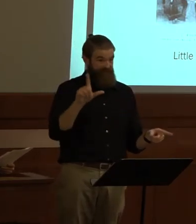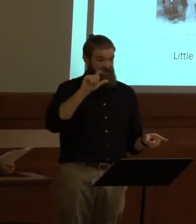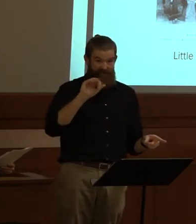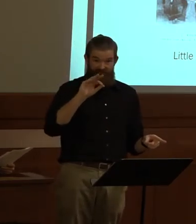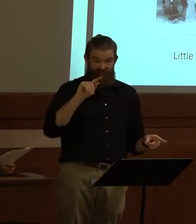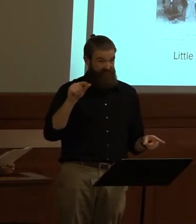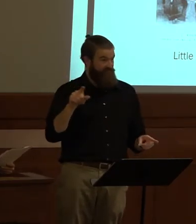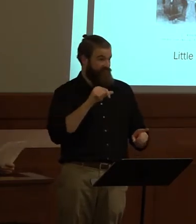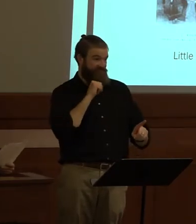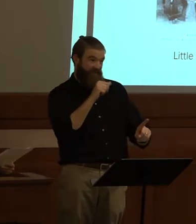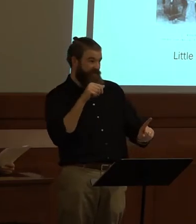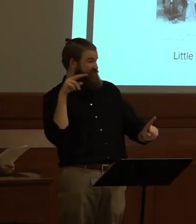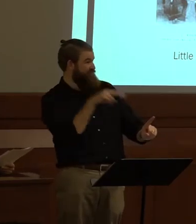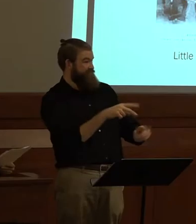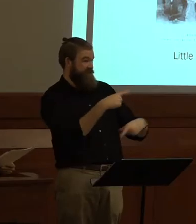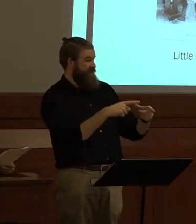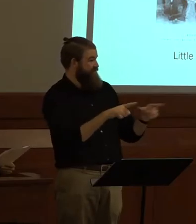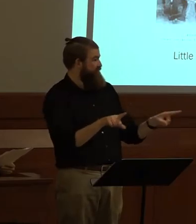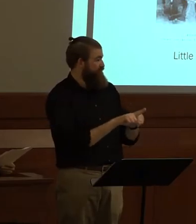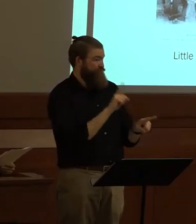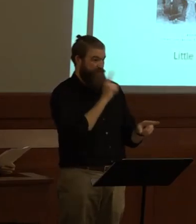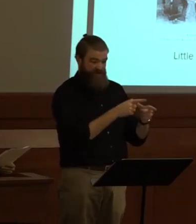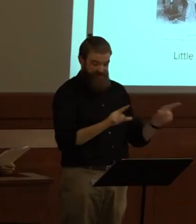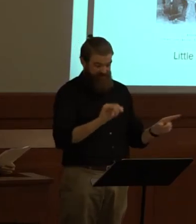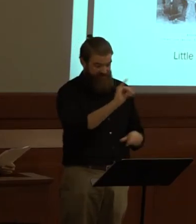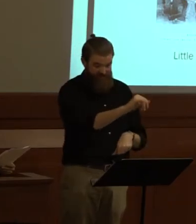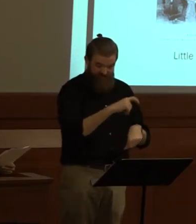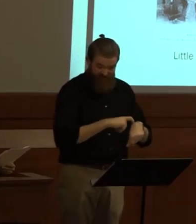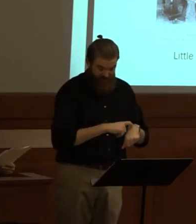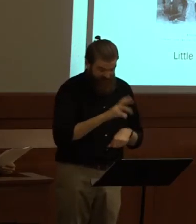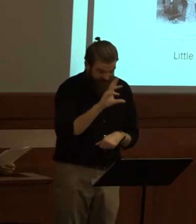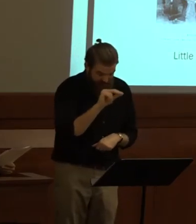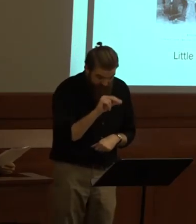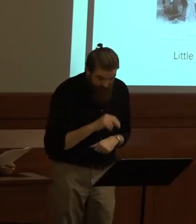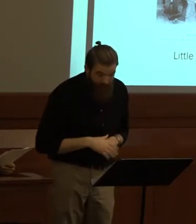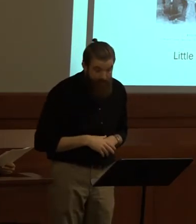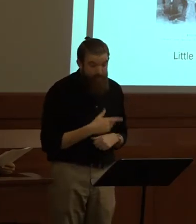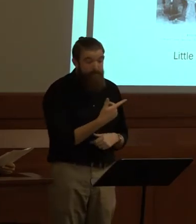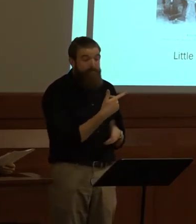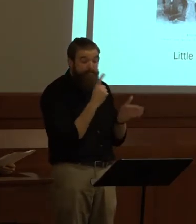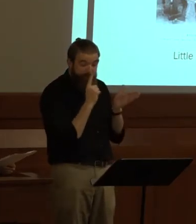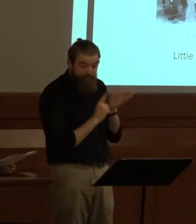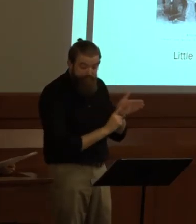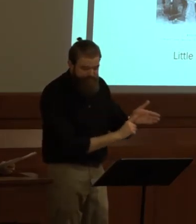of communication. For some, it may even have been the